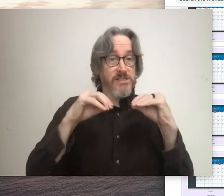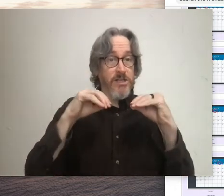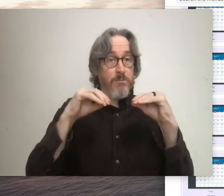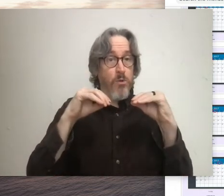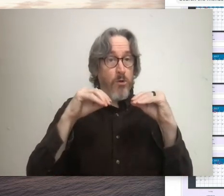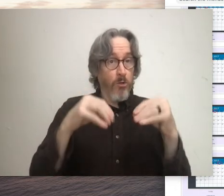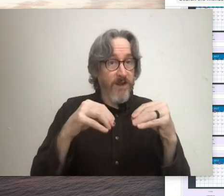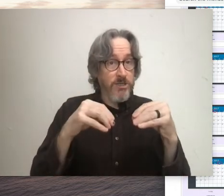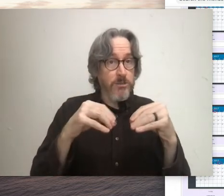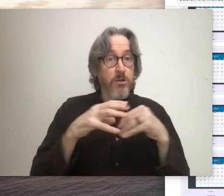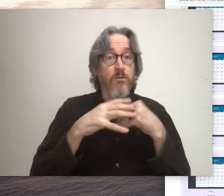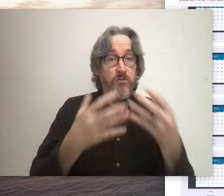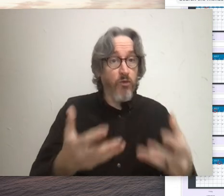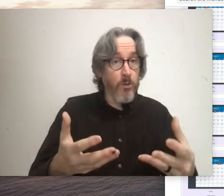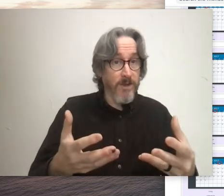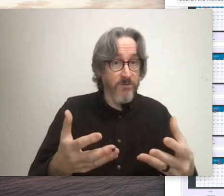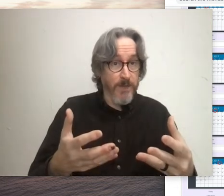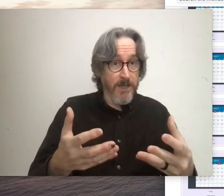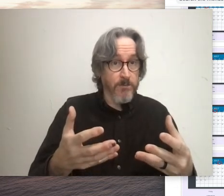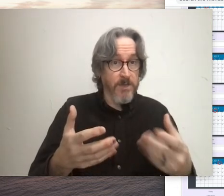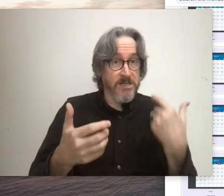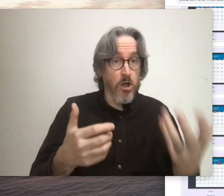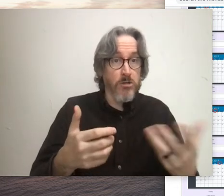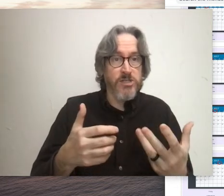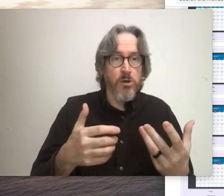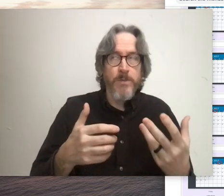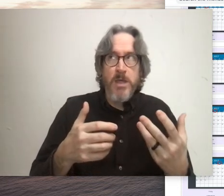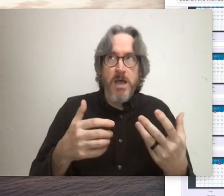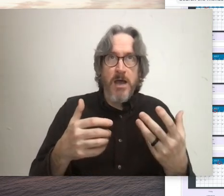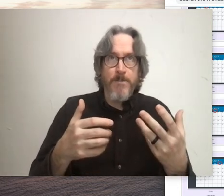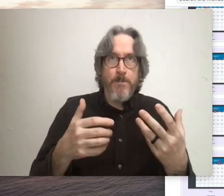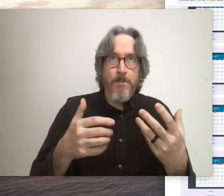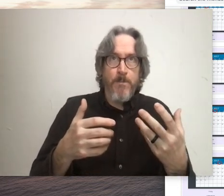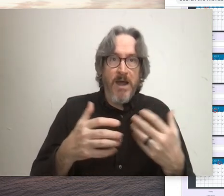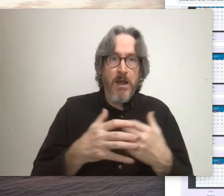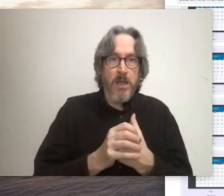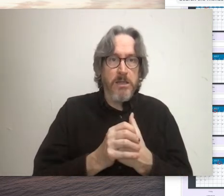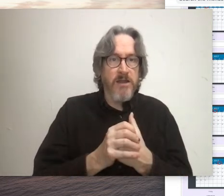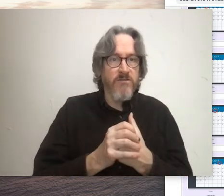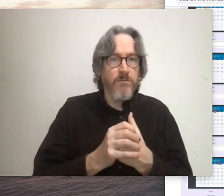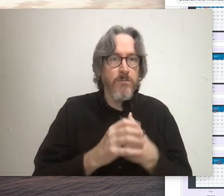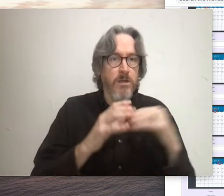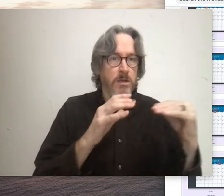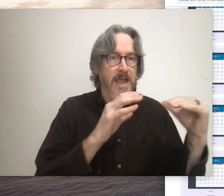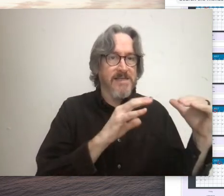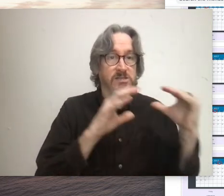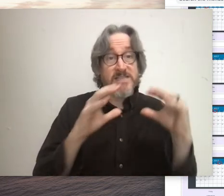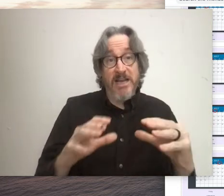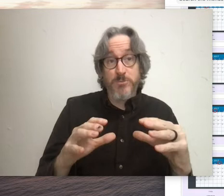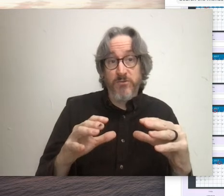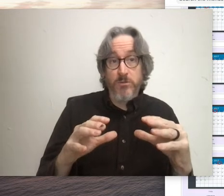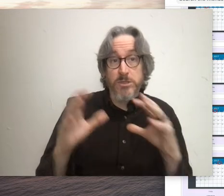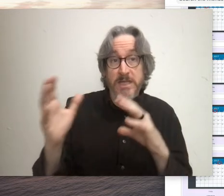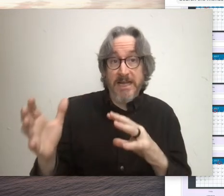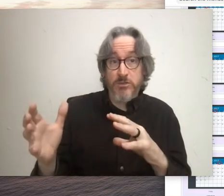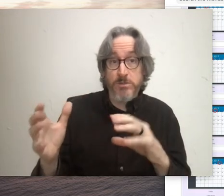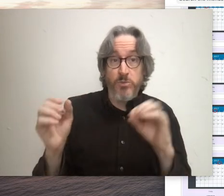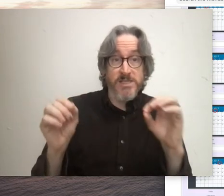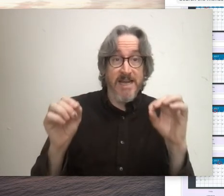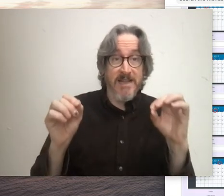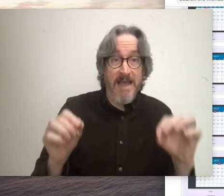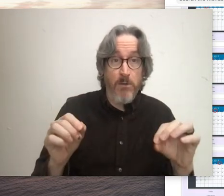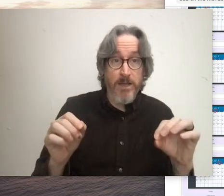that is the more old-fashioned, formal way of doing it. It's also a lot of ASL stage performers and